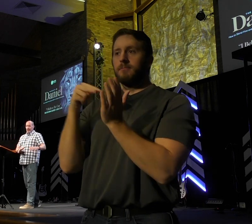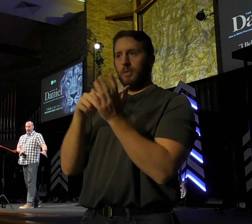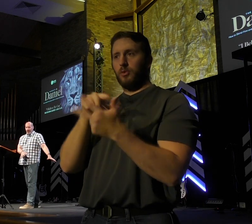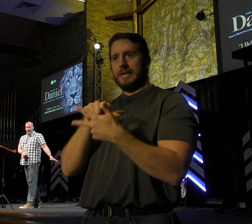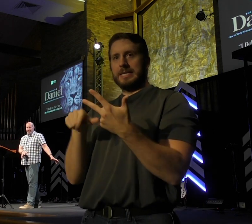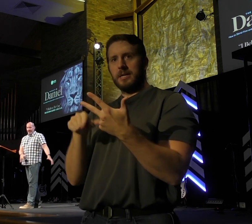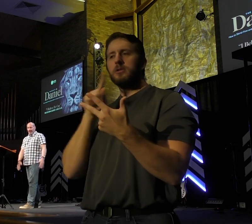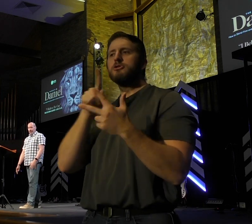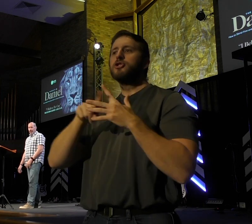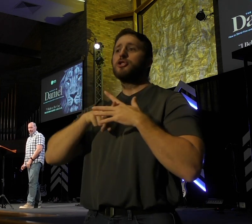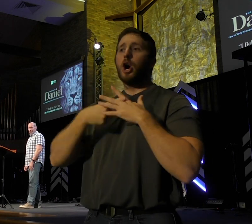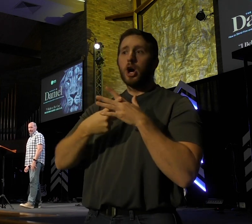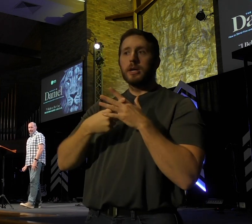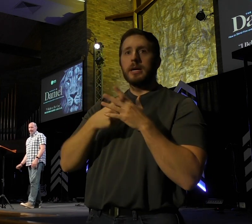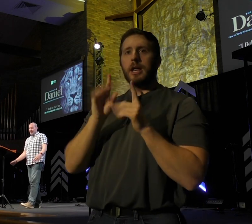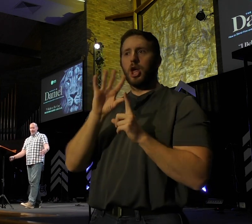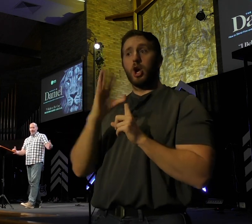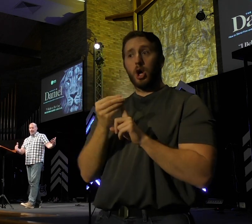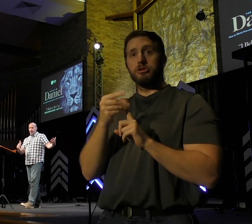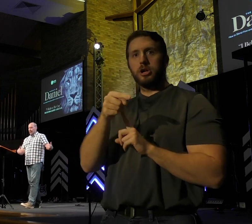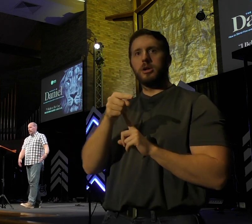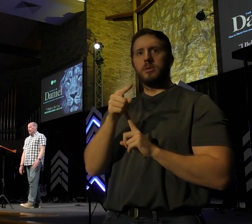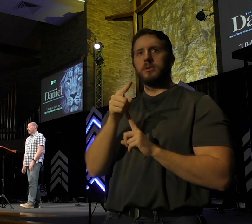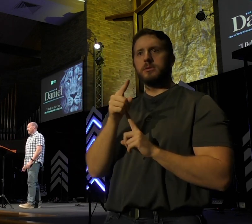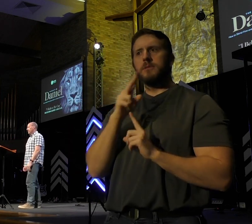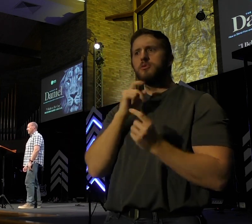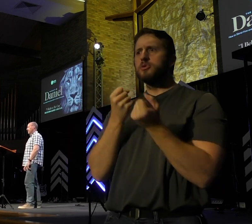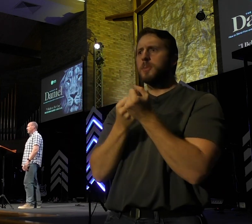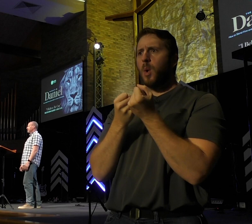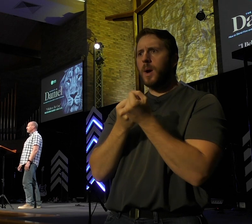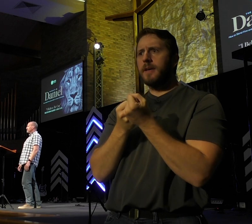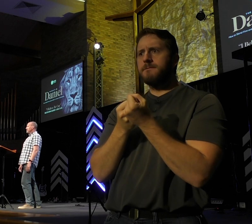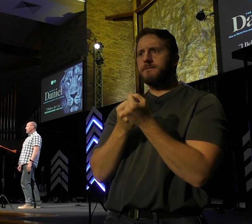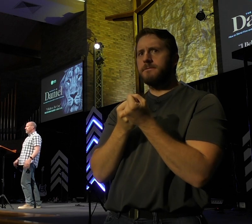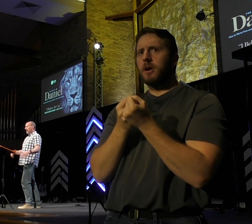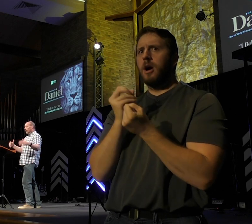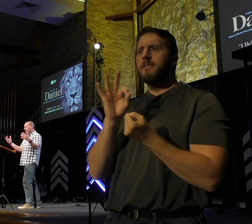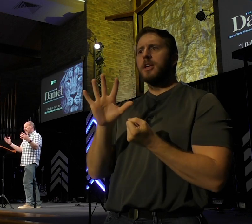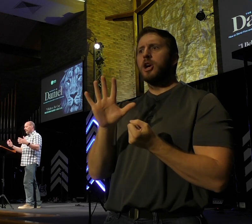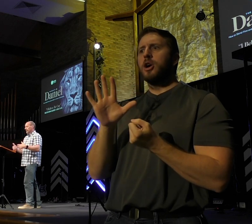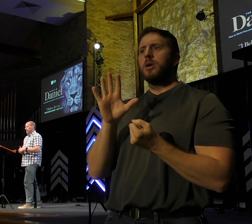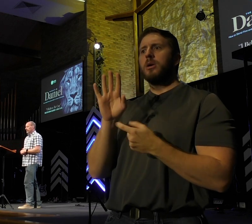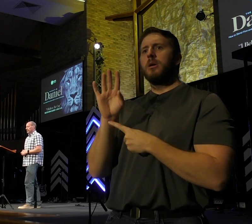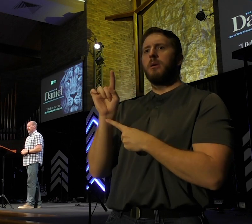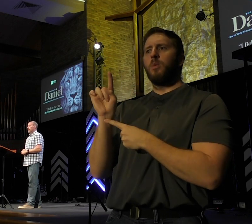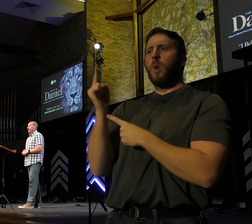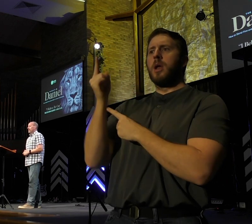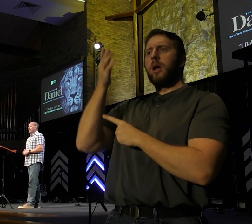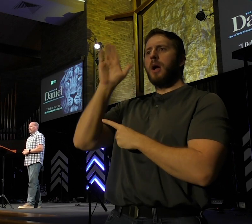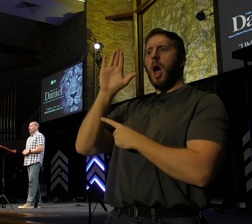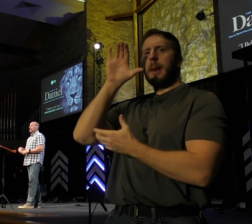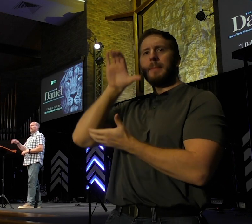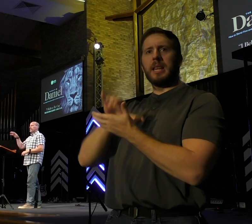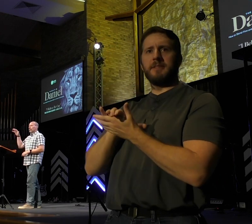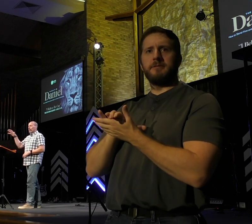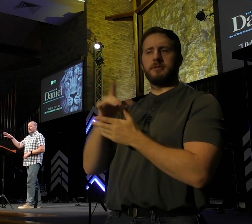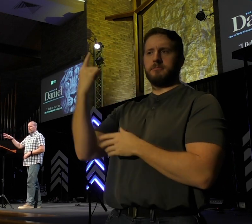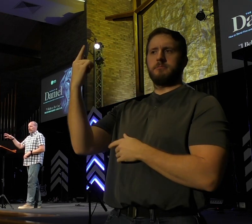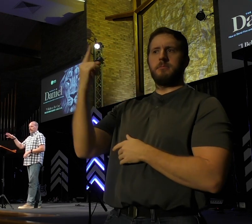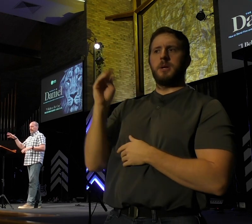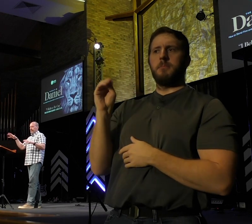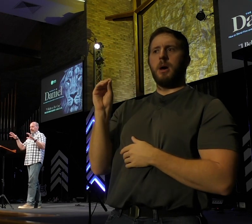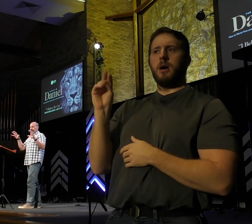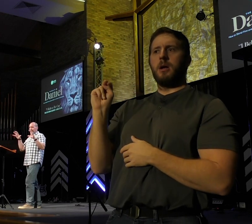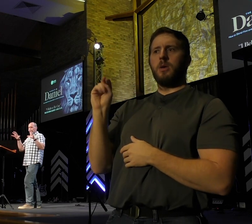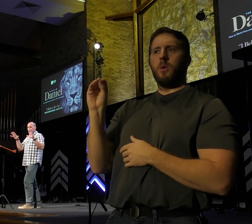guys who they started in a culture that was very supportive of their monotheistic beliefs, their belief in